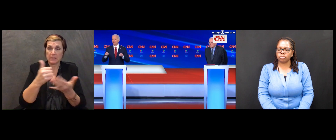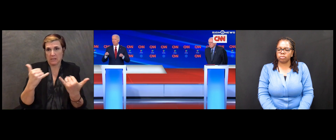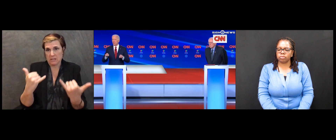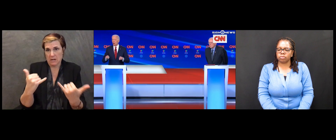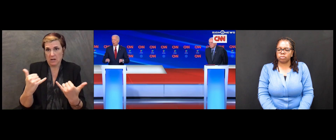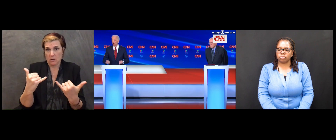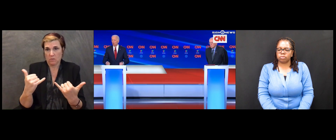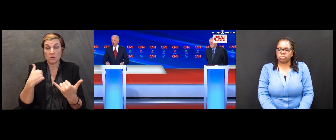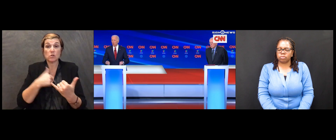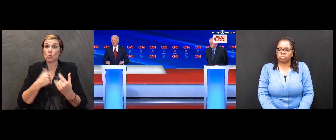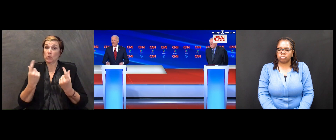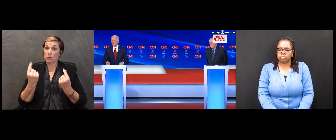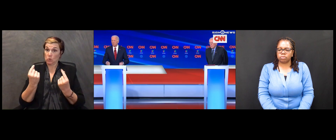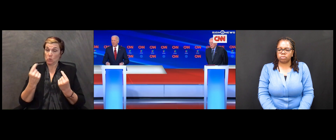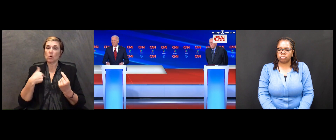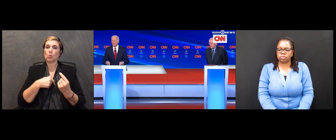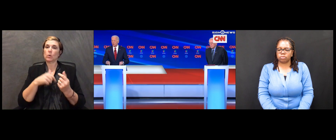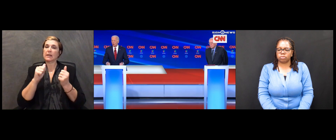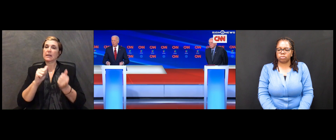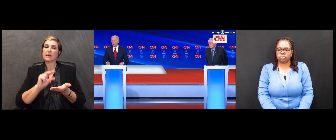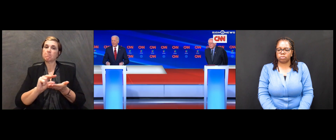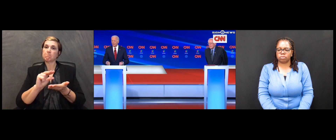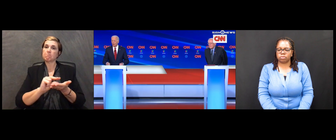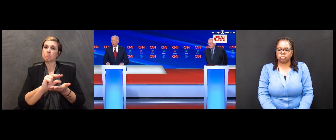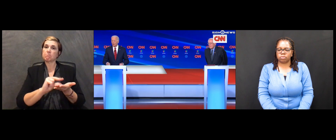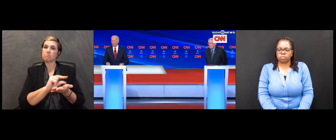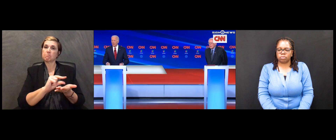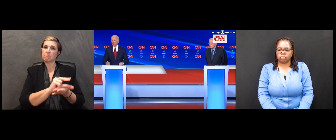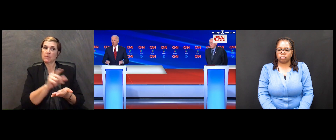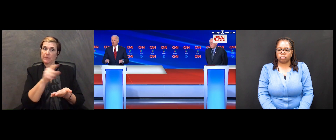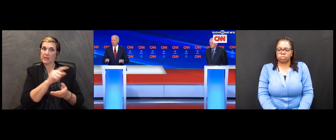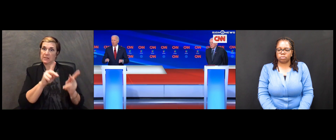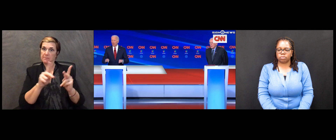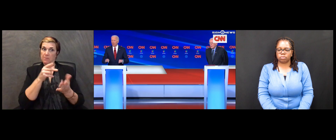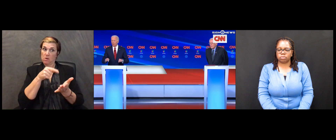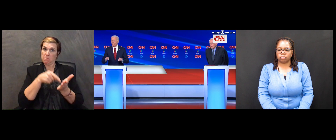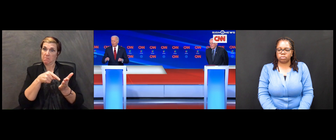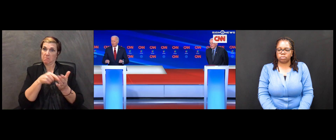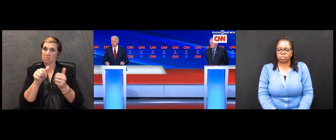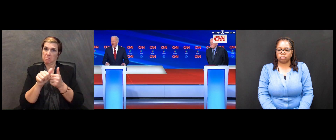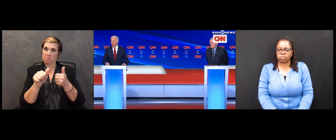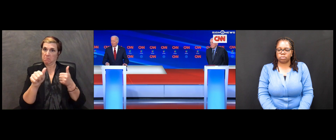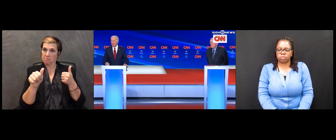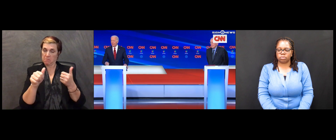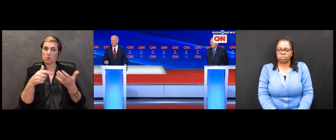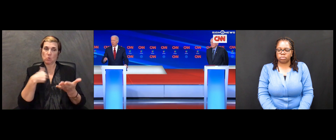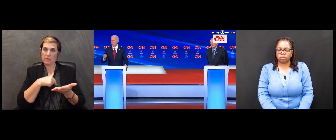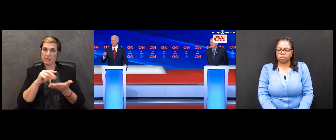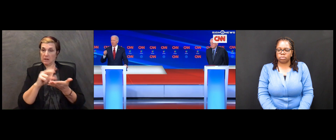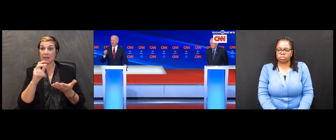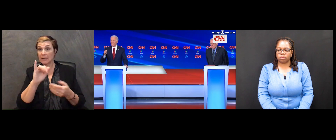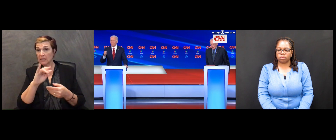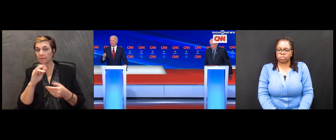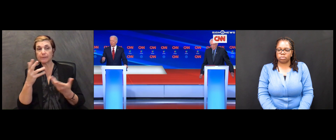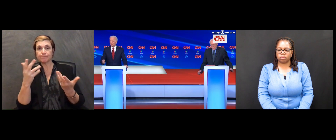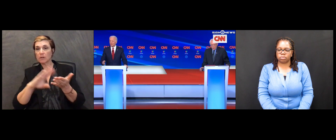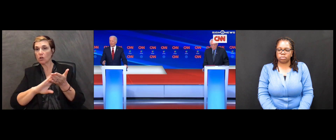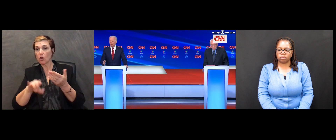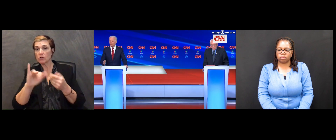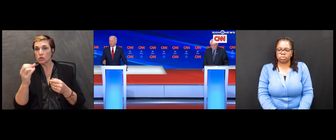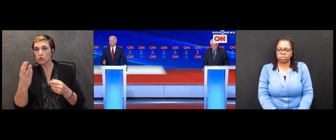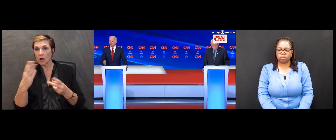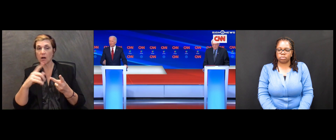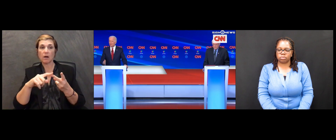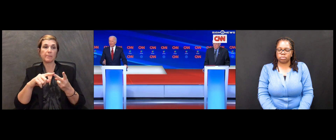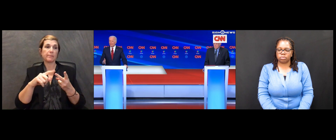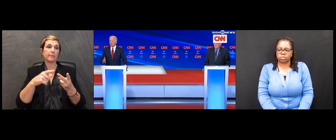we make everybody whole who has been so badly hurt in terms of they lose the job, in terms of not having the ability to